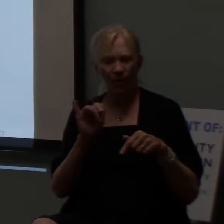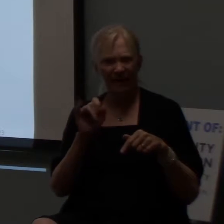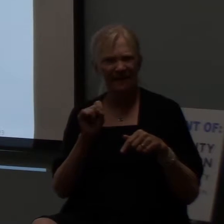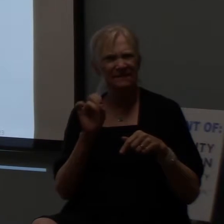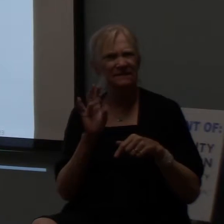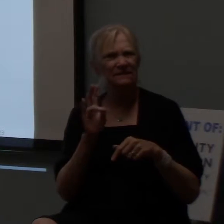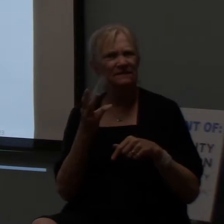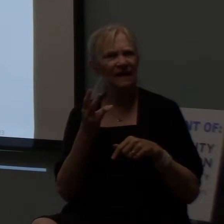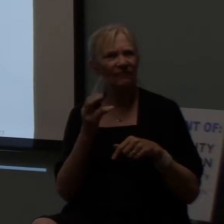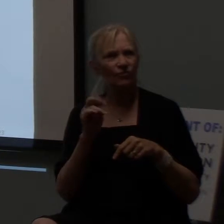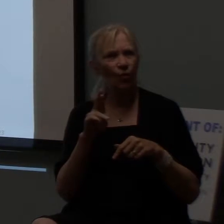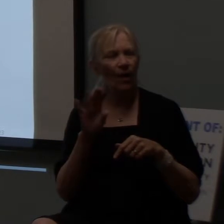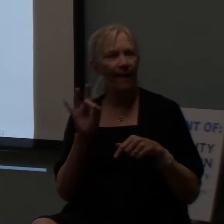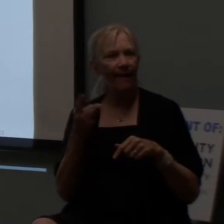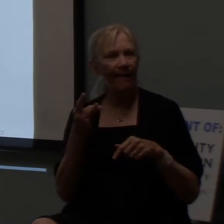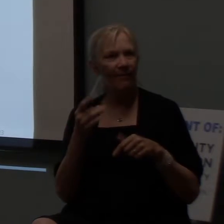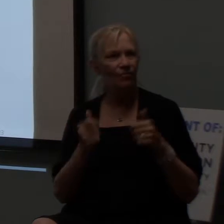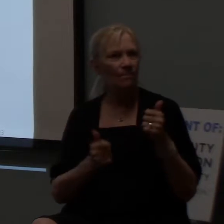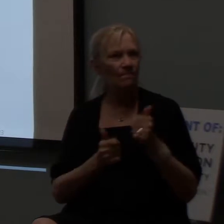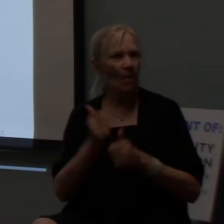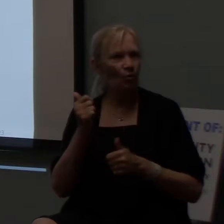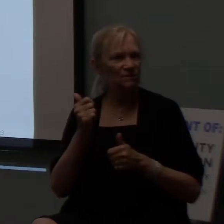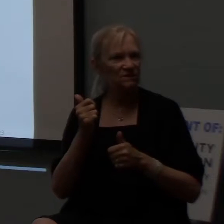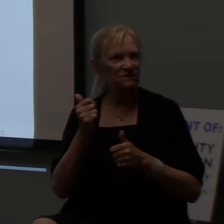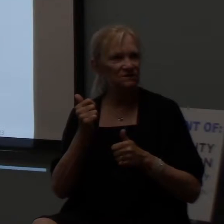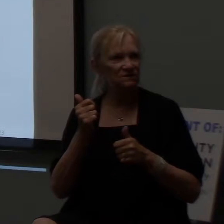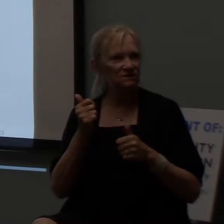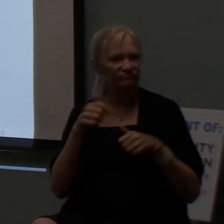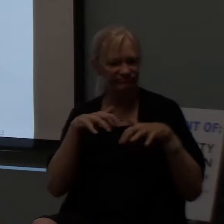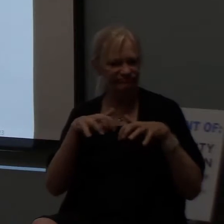or 8th most populous county in the state.